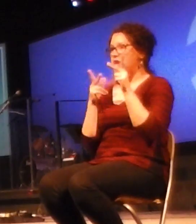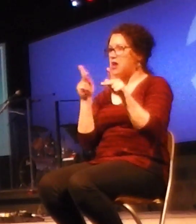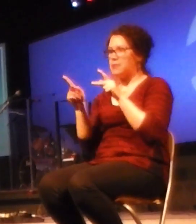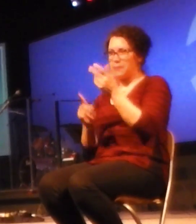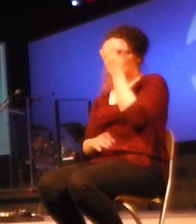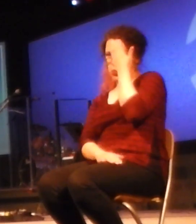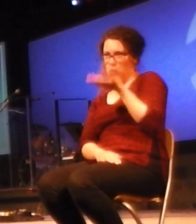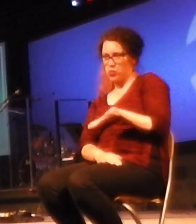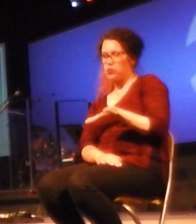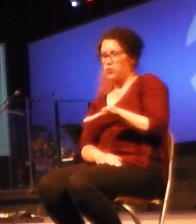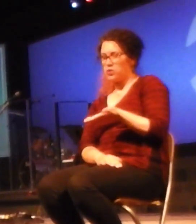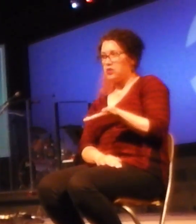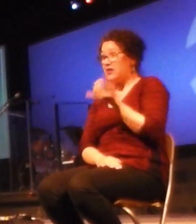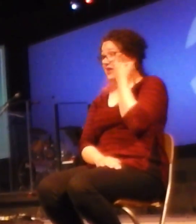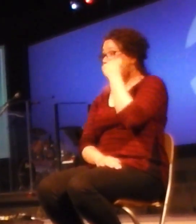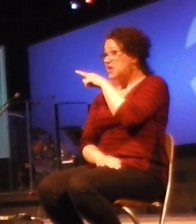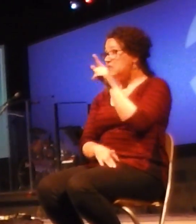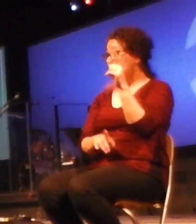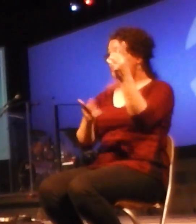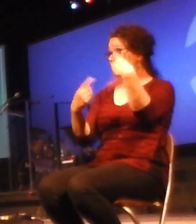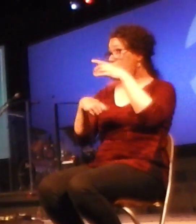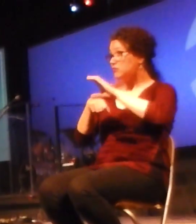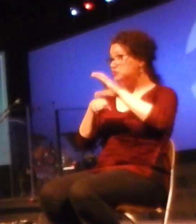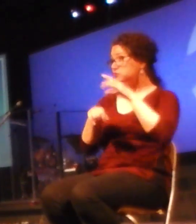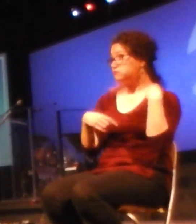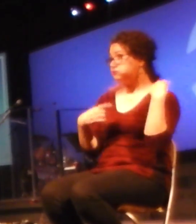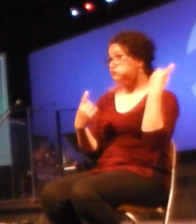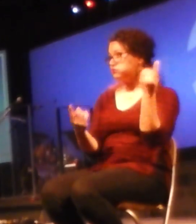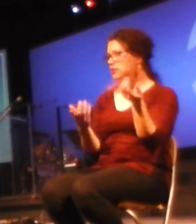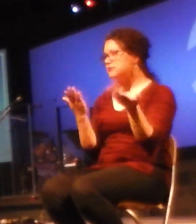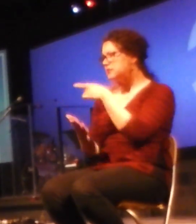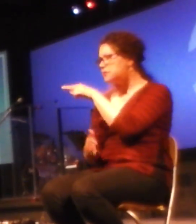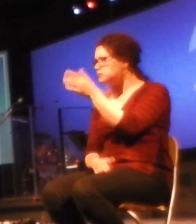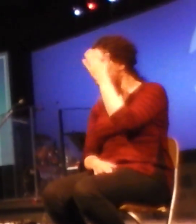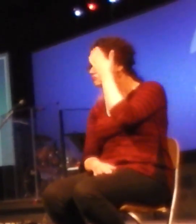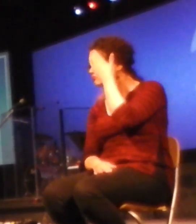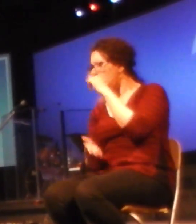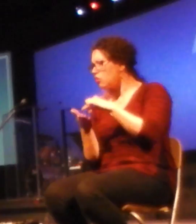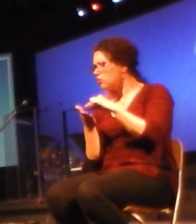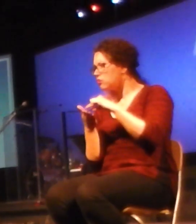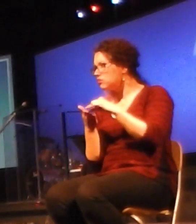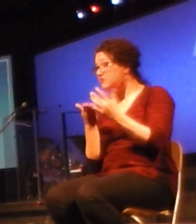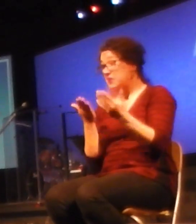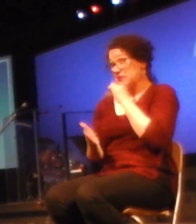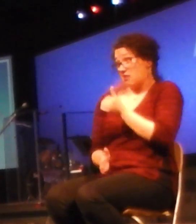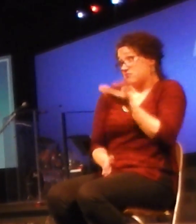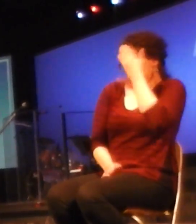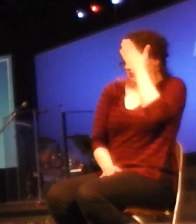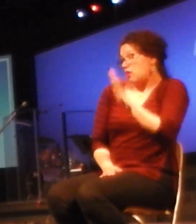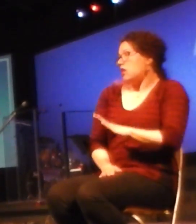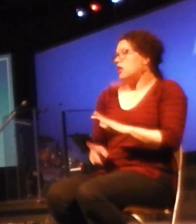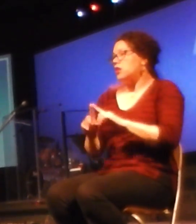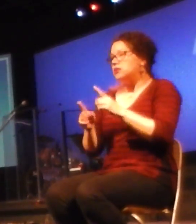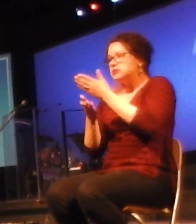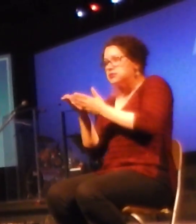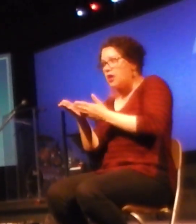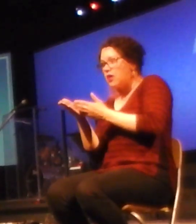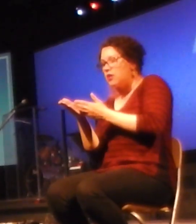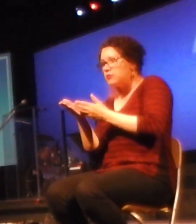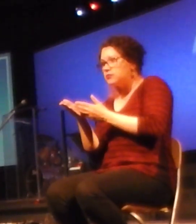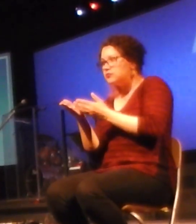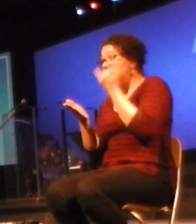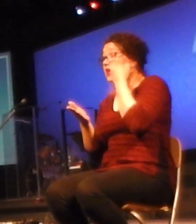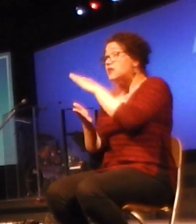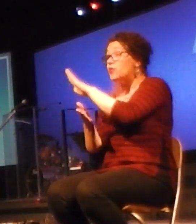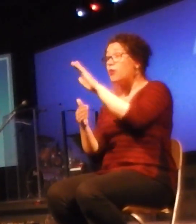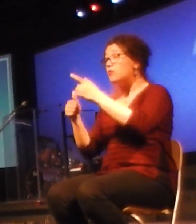been connected in church for a period of time, you probably heard this. Maybe not, but you probably have. And I would even argue that some of you this is your very